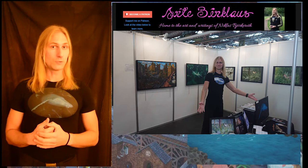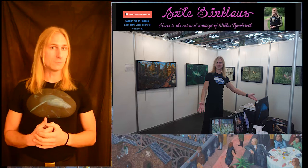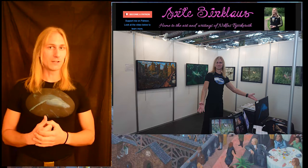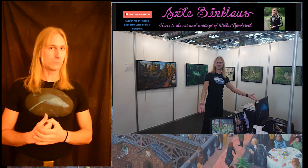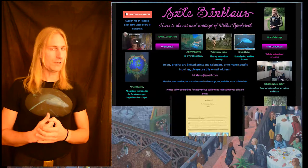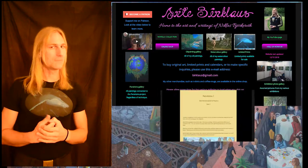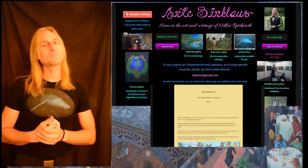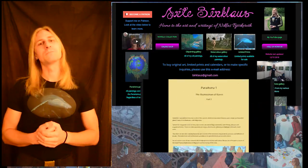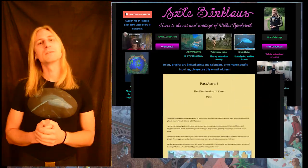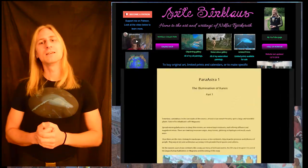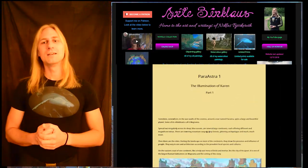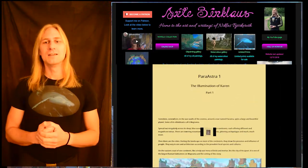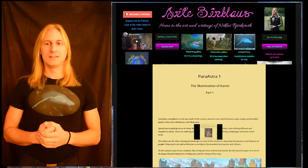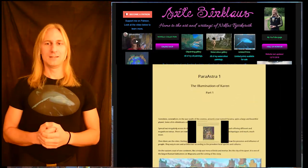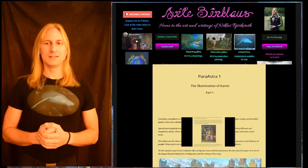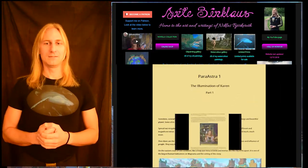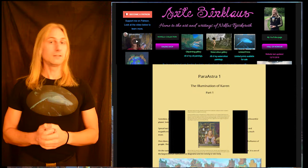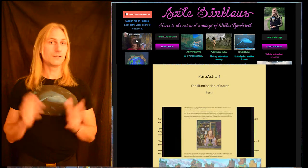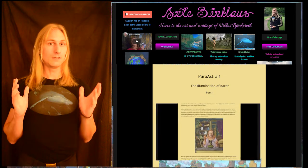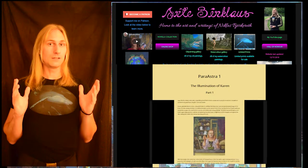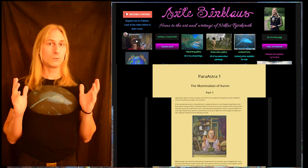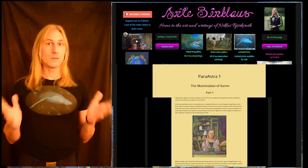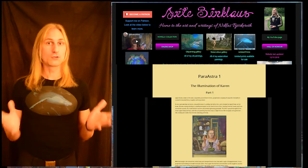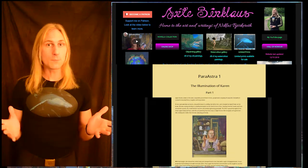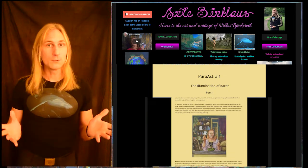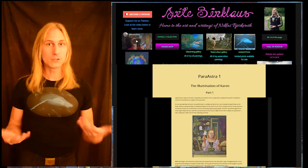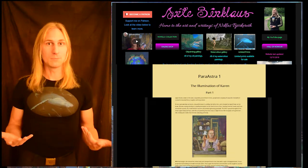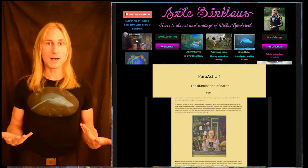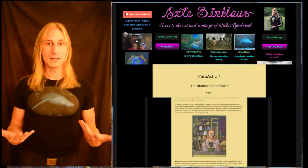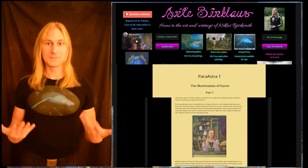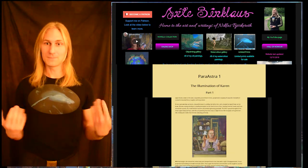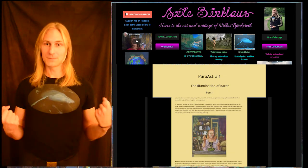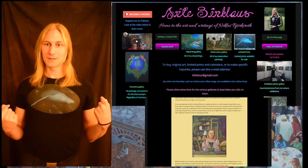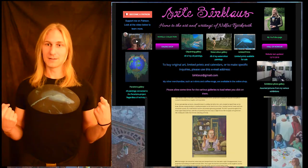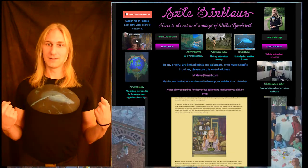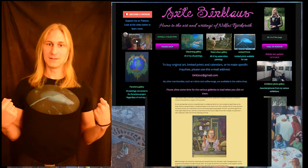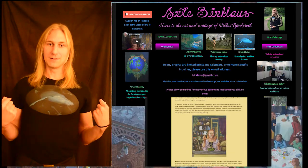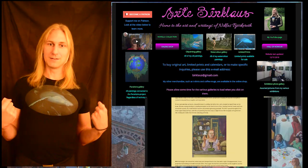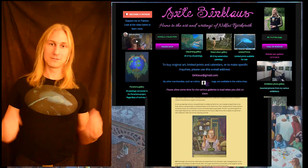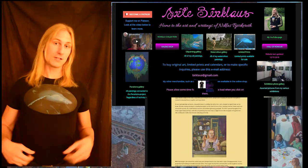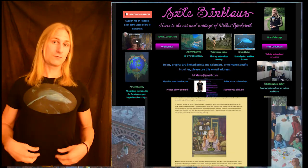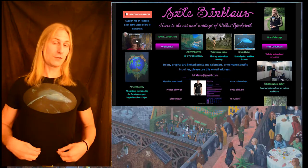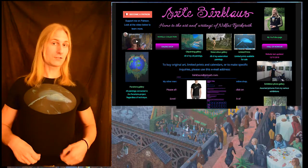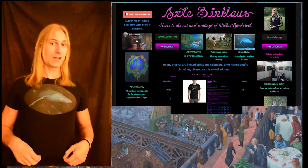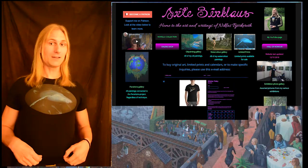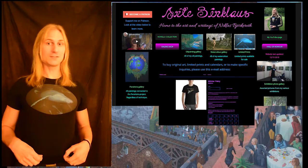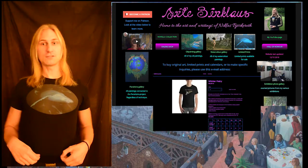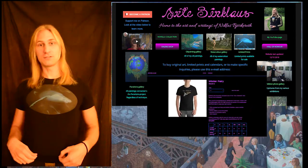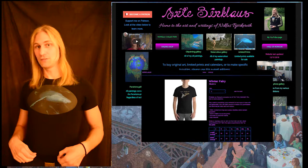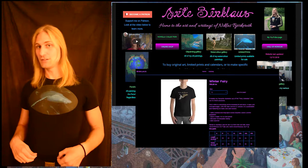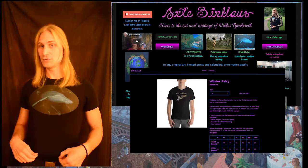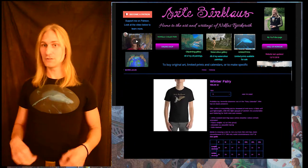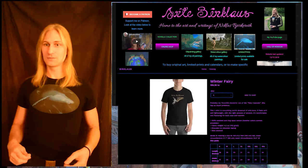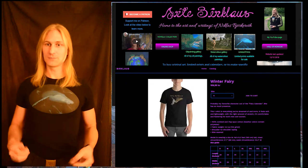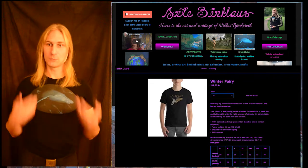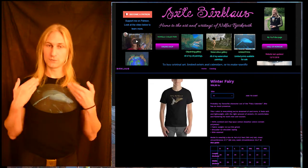And you can read my novella. In the web shop you can buy tasteful attire such as